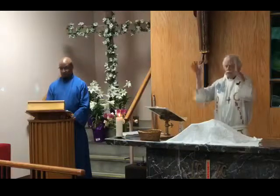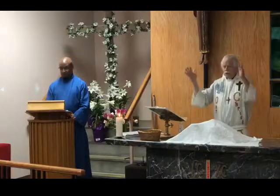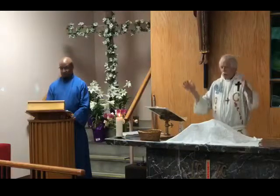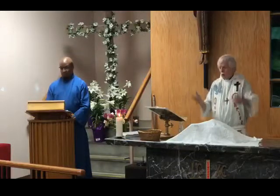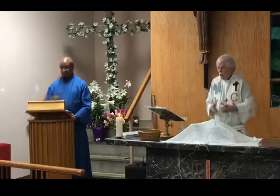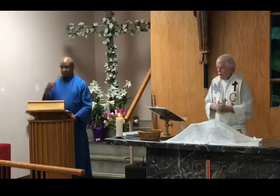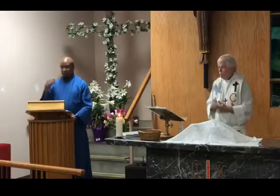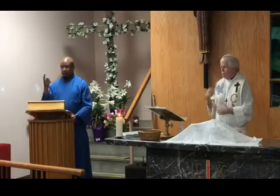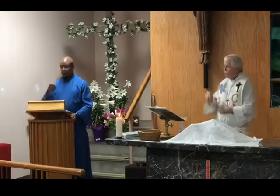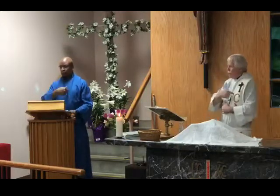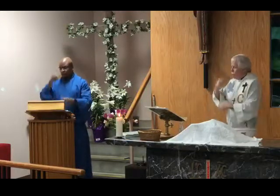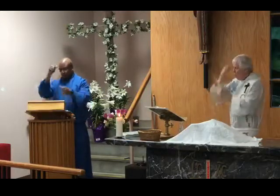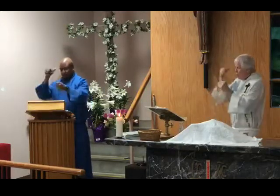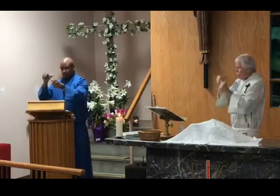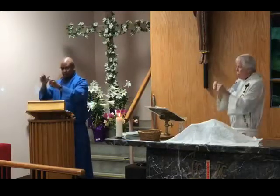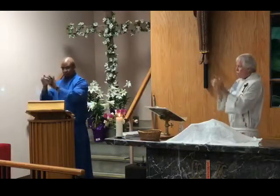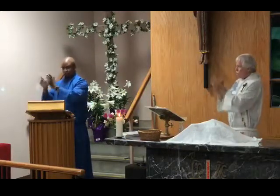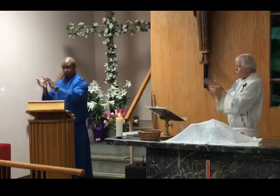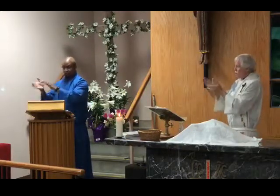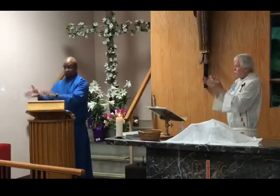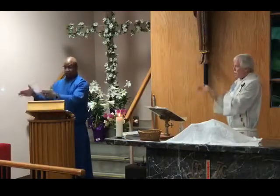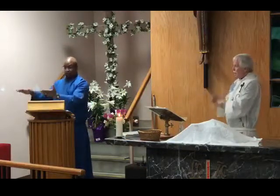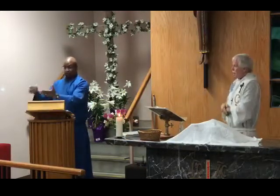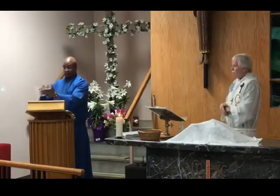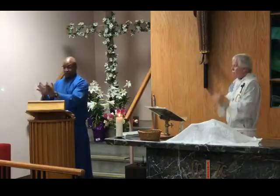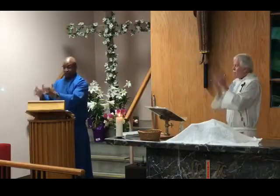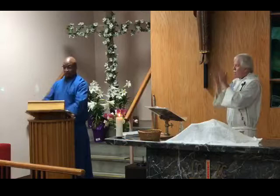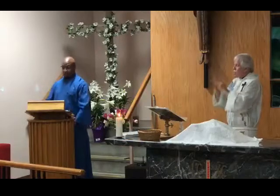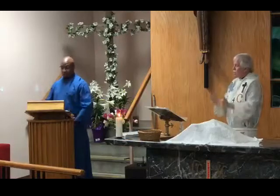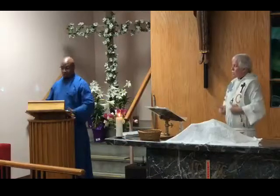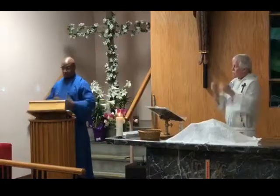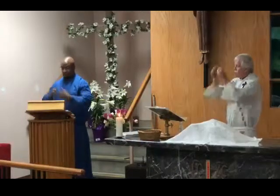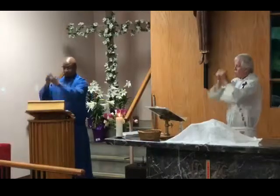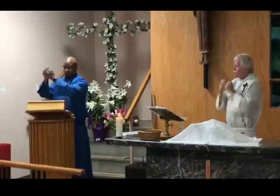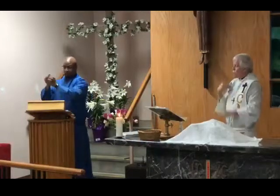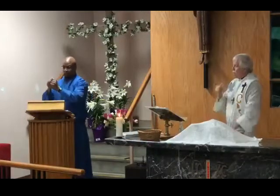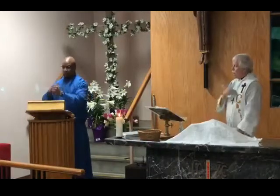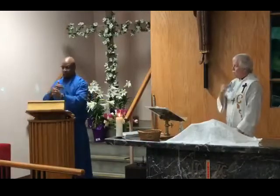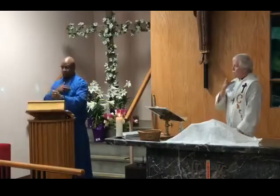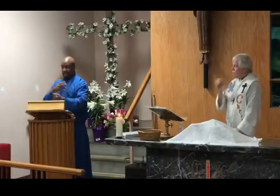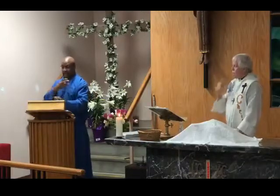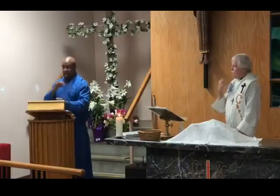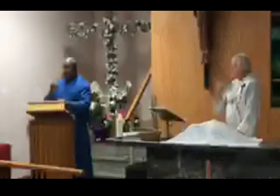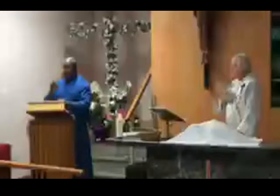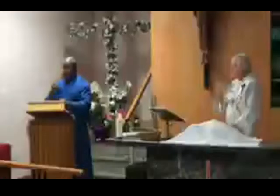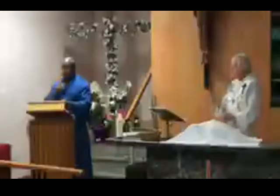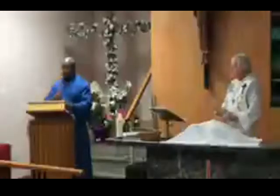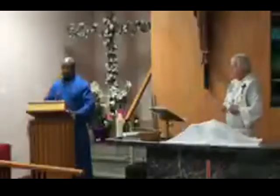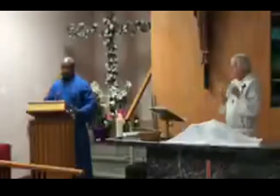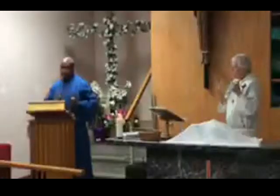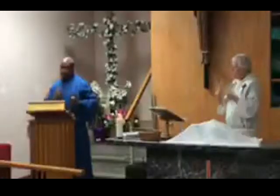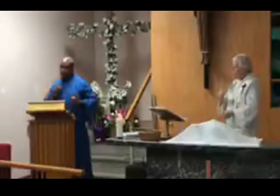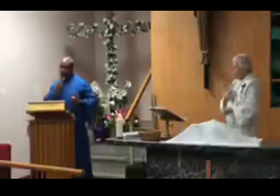in glory. We remember Jesus' death. Jesus lives with us, and